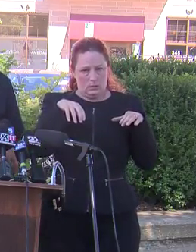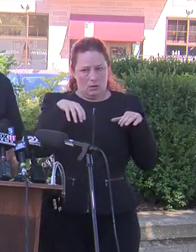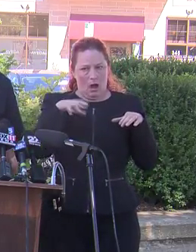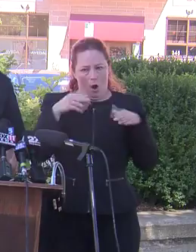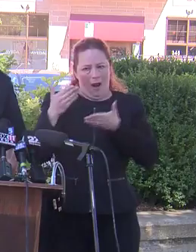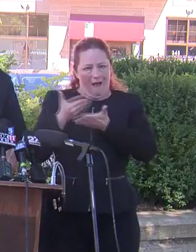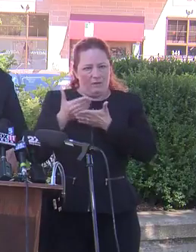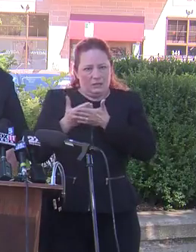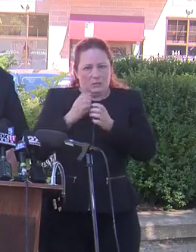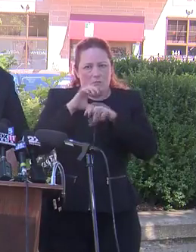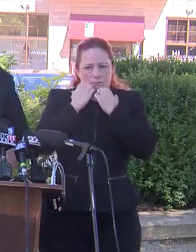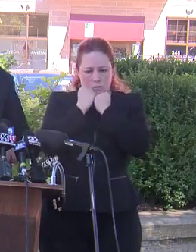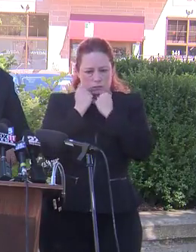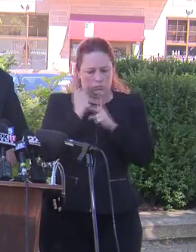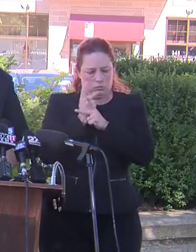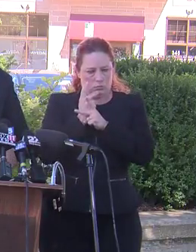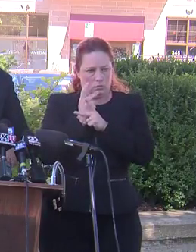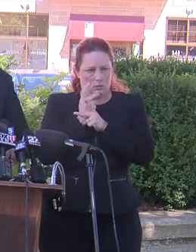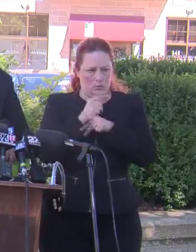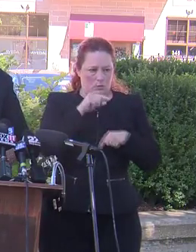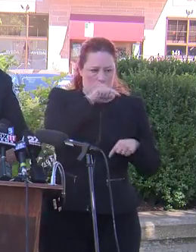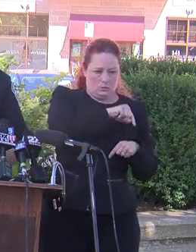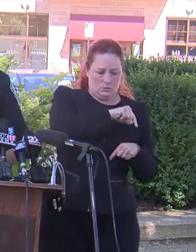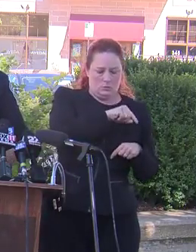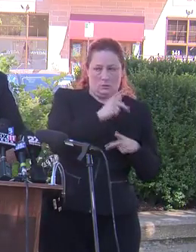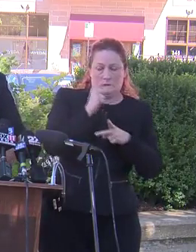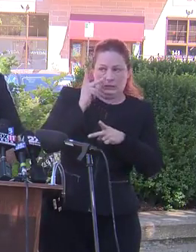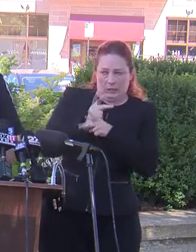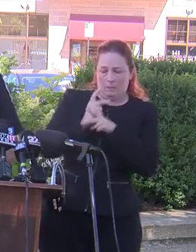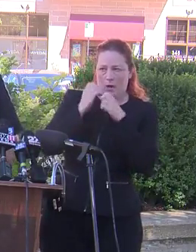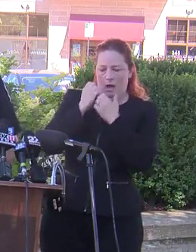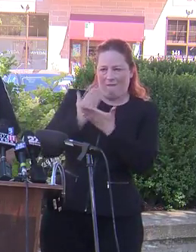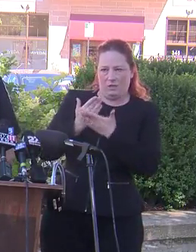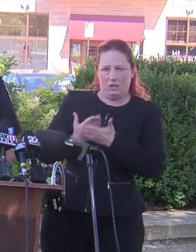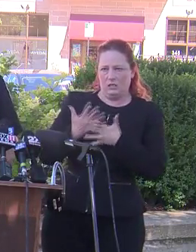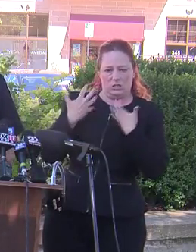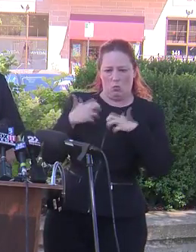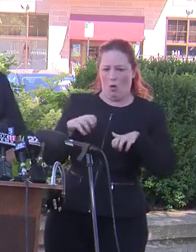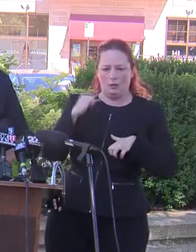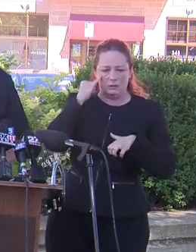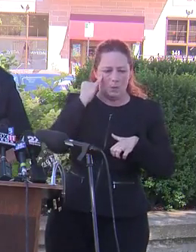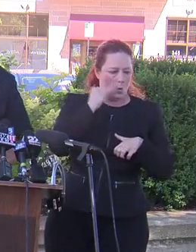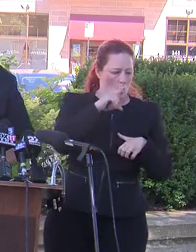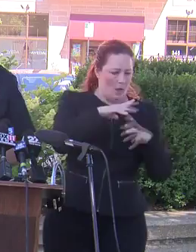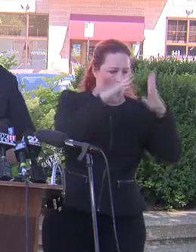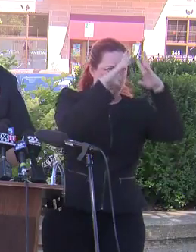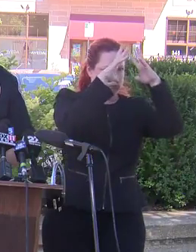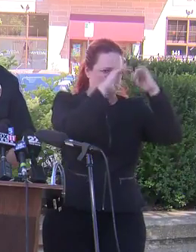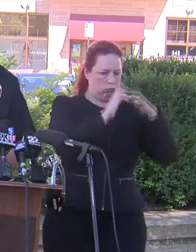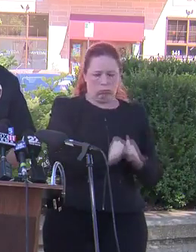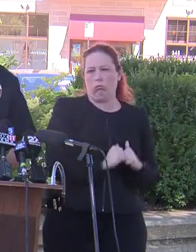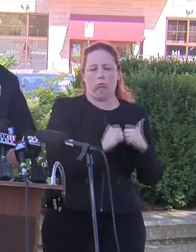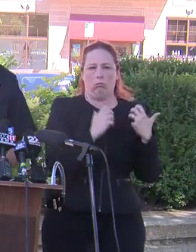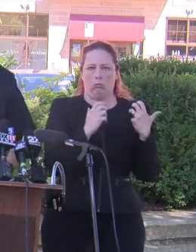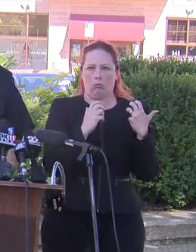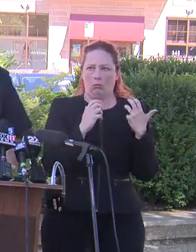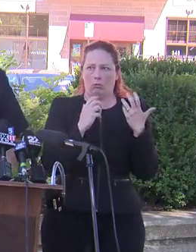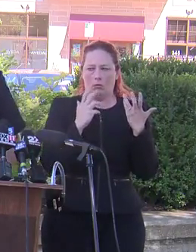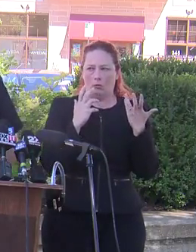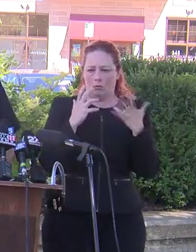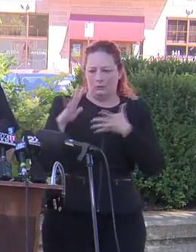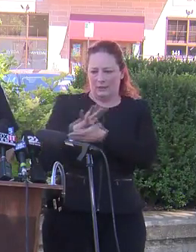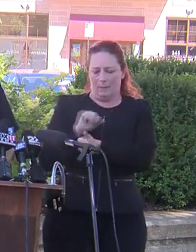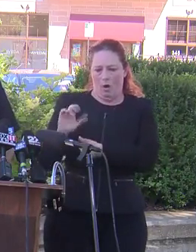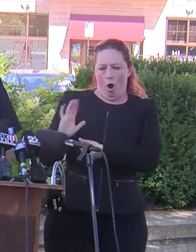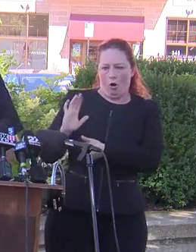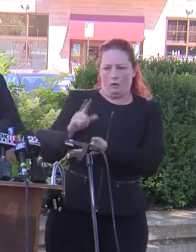our evidence preservation, and we wanted to make sure that that evidence wasn't going to be compromised if something were to happen to that building, and obviously the